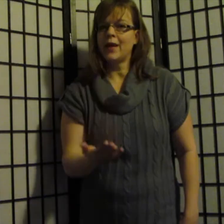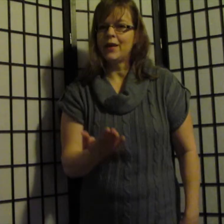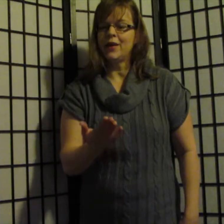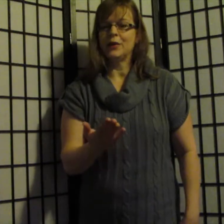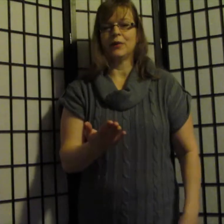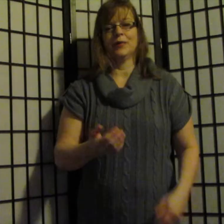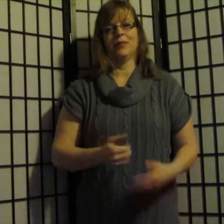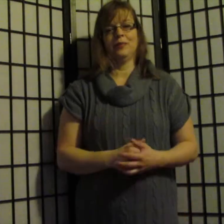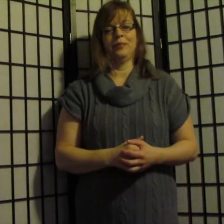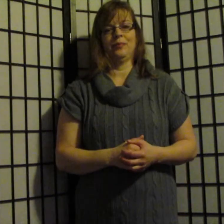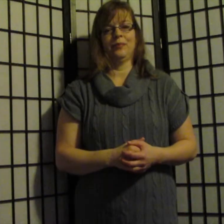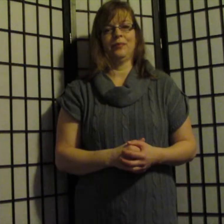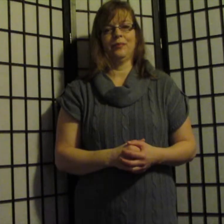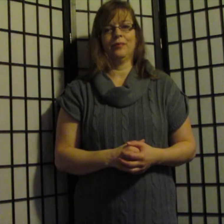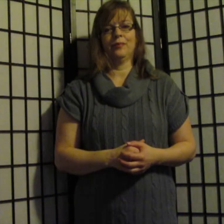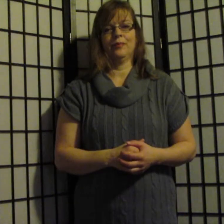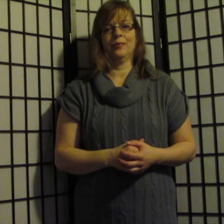Thank you.